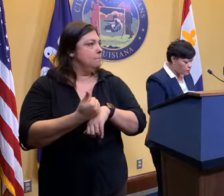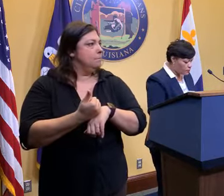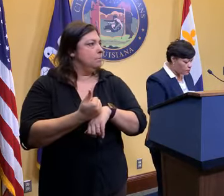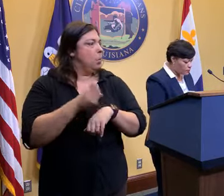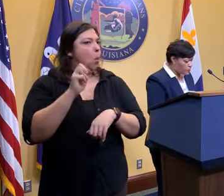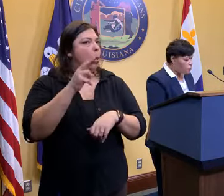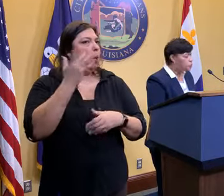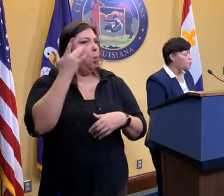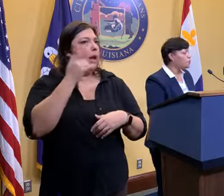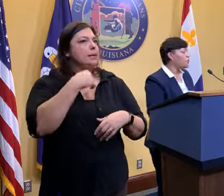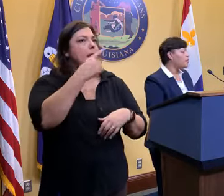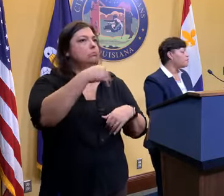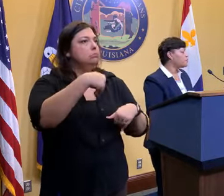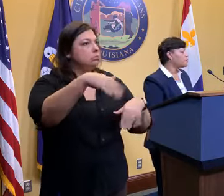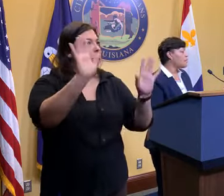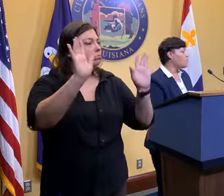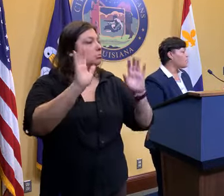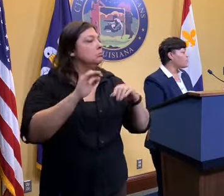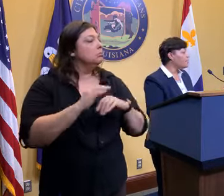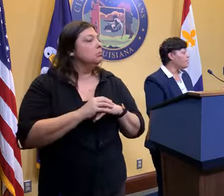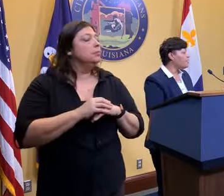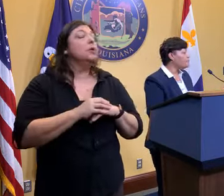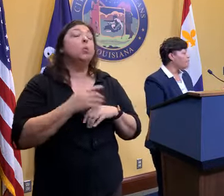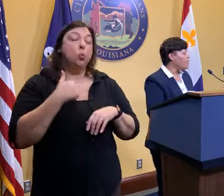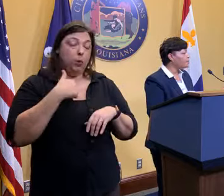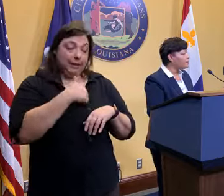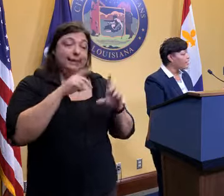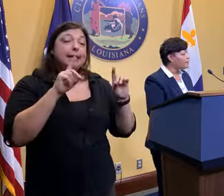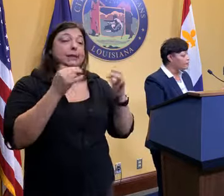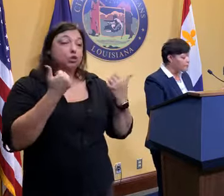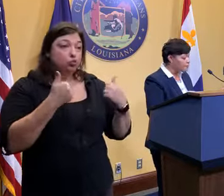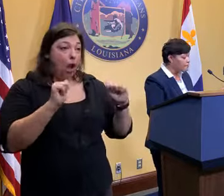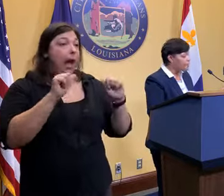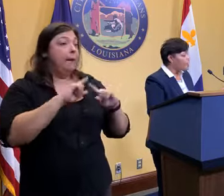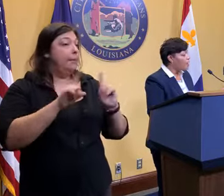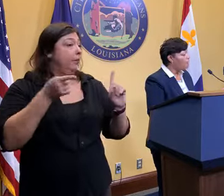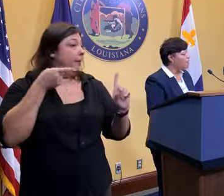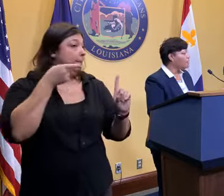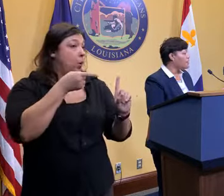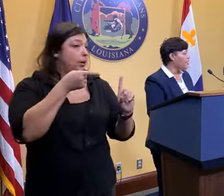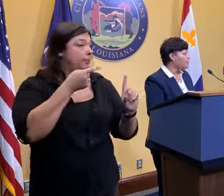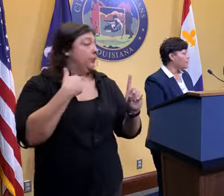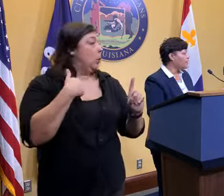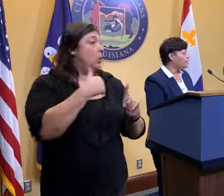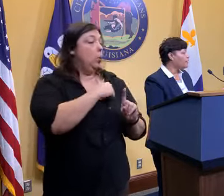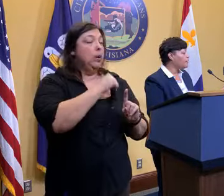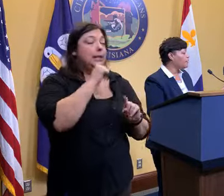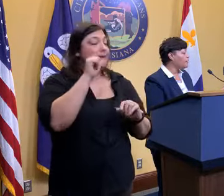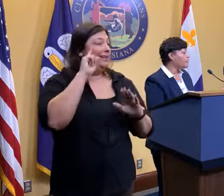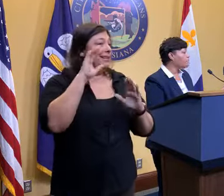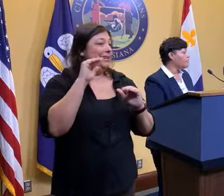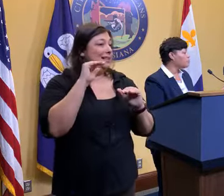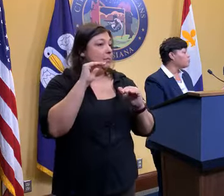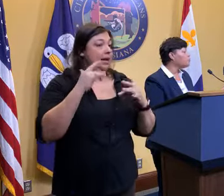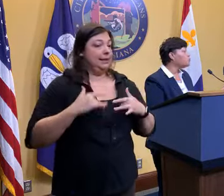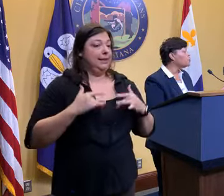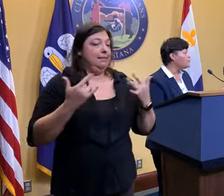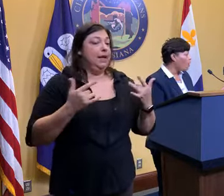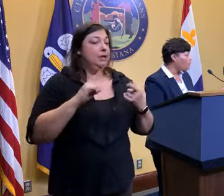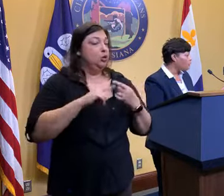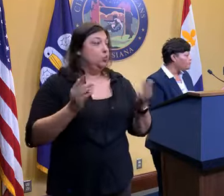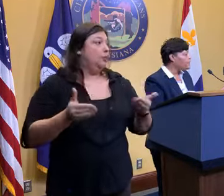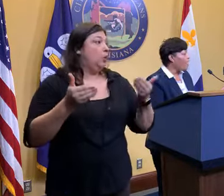event to go on? Sure, so efforts were made. The bottom line is we did not expect the event to